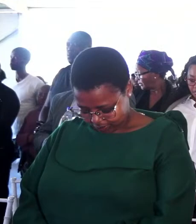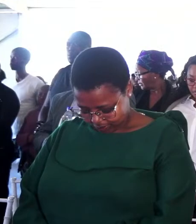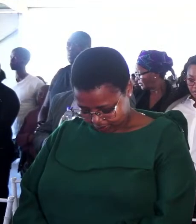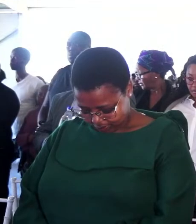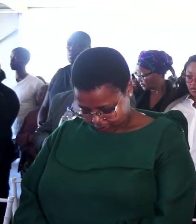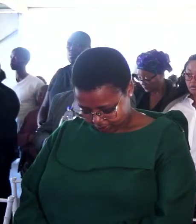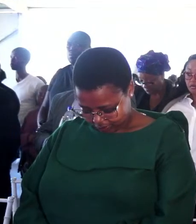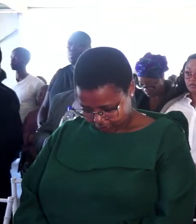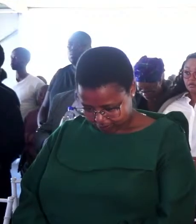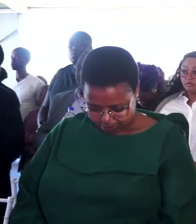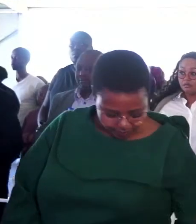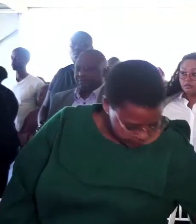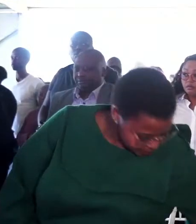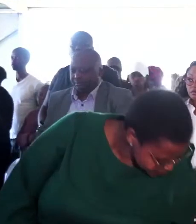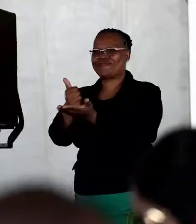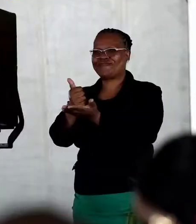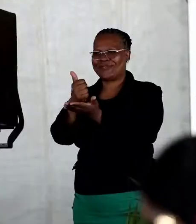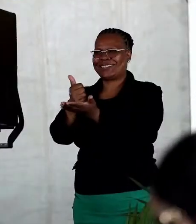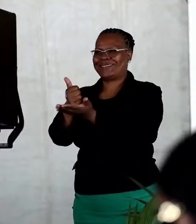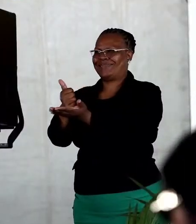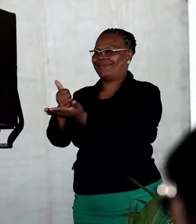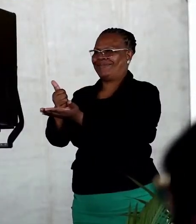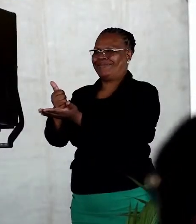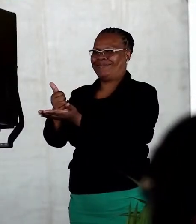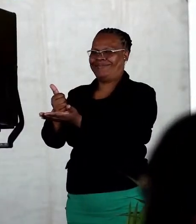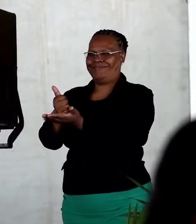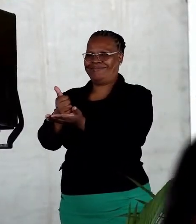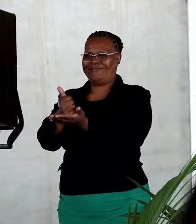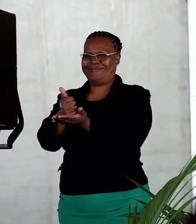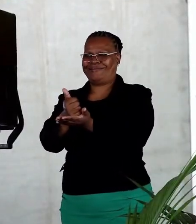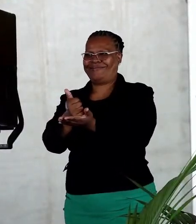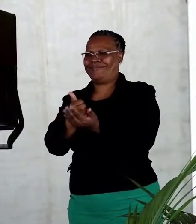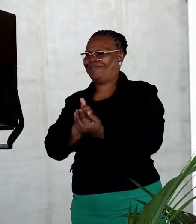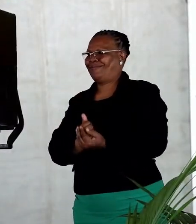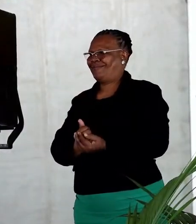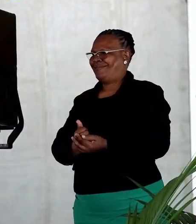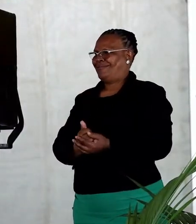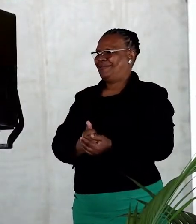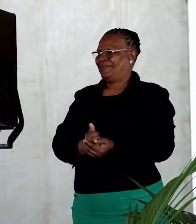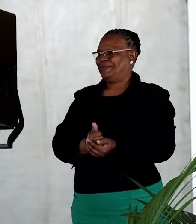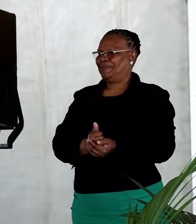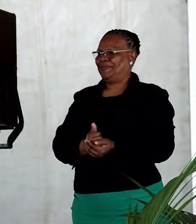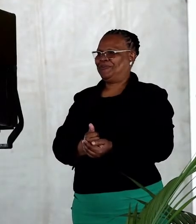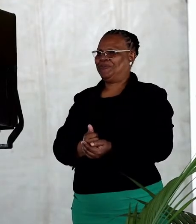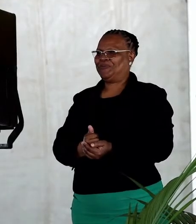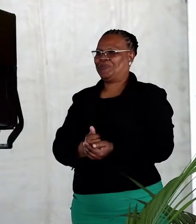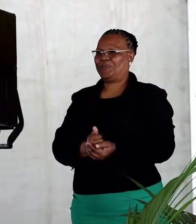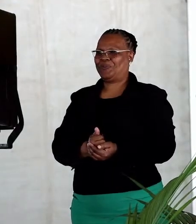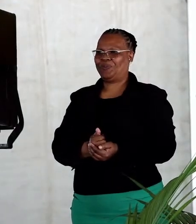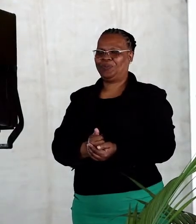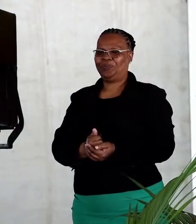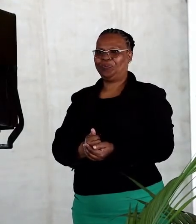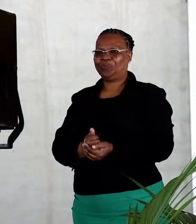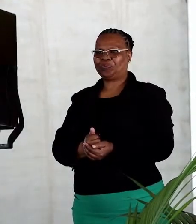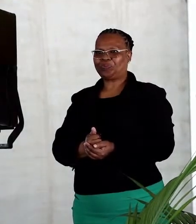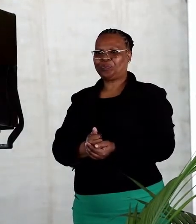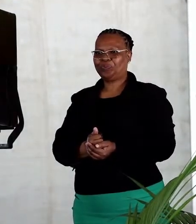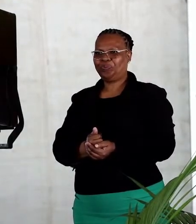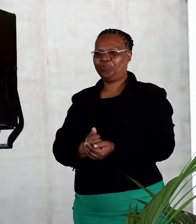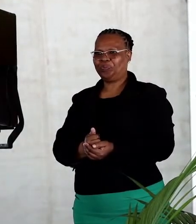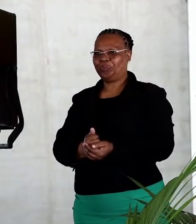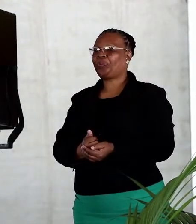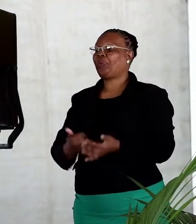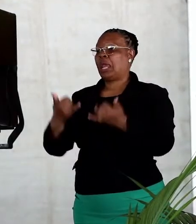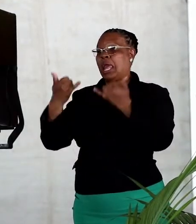Thank you very much. You may be seated. xa siza ubiza